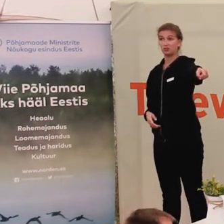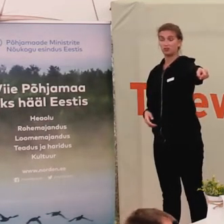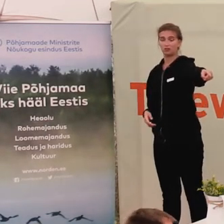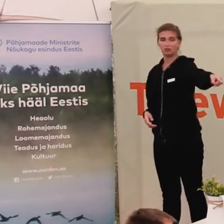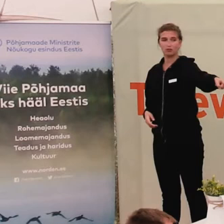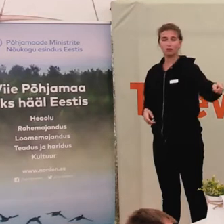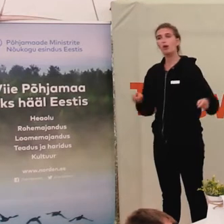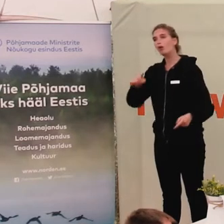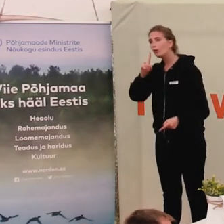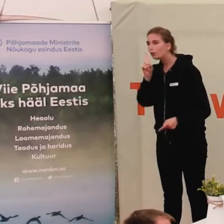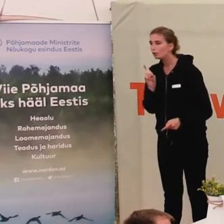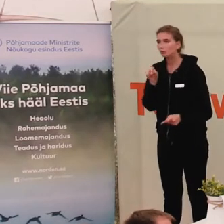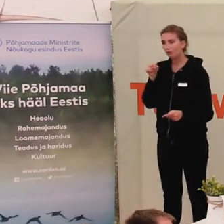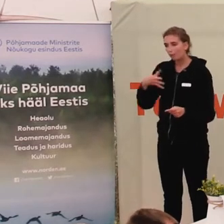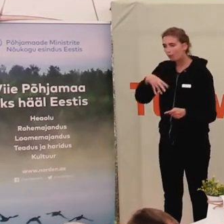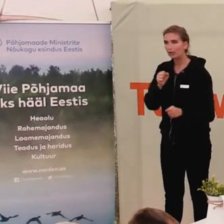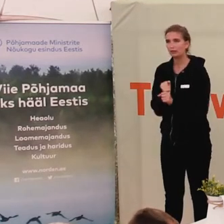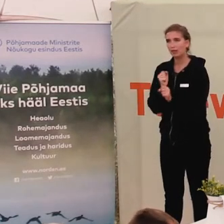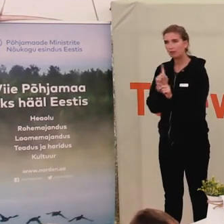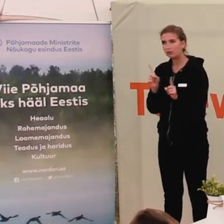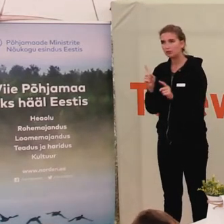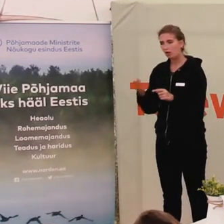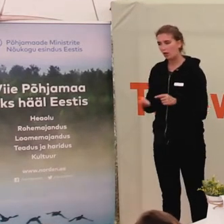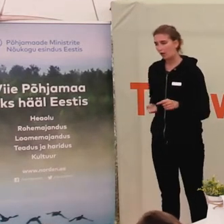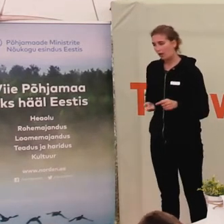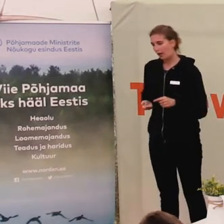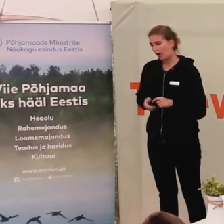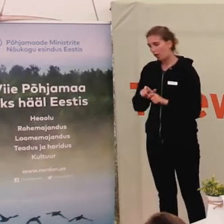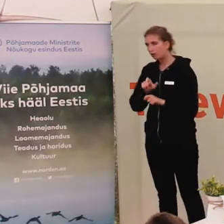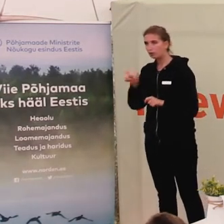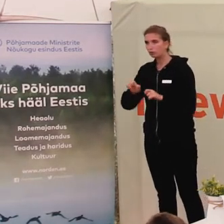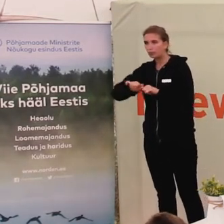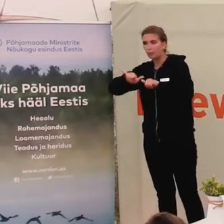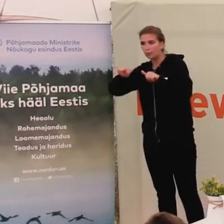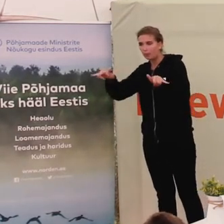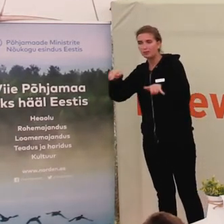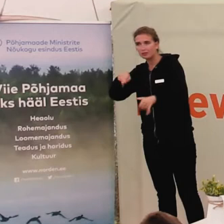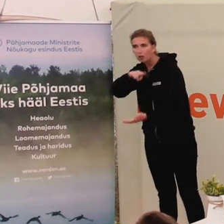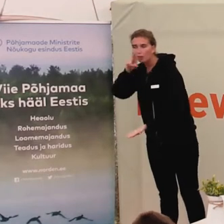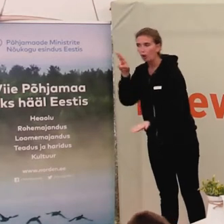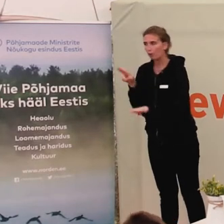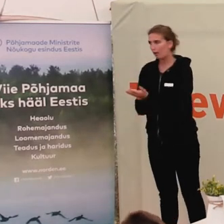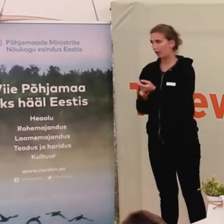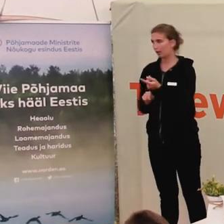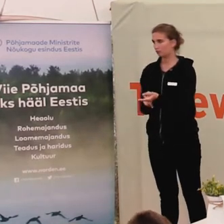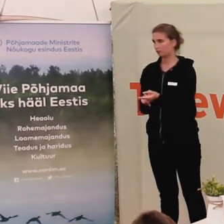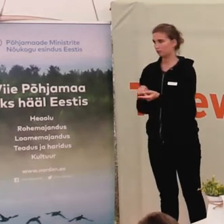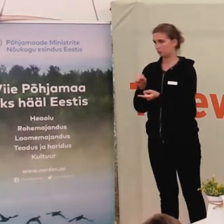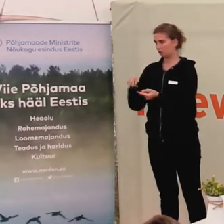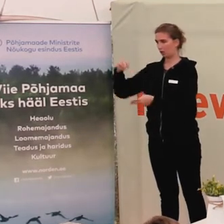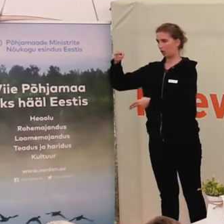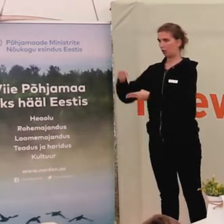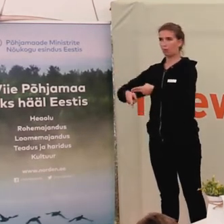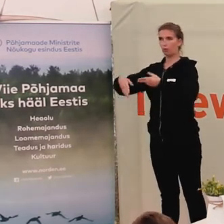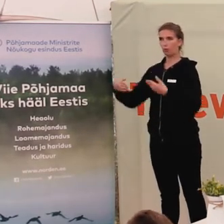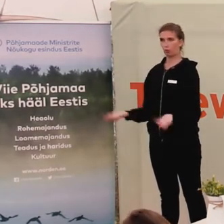the question is... No, question is, what are we going to do about it? Population explosion is a real serious problem. And so how do we handle that